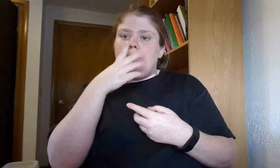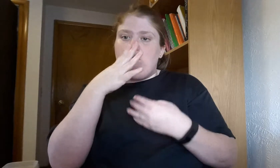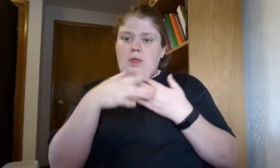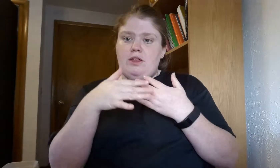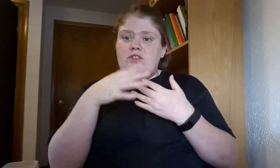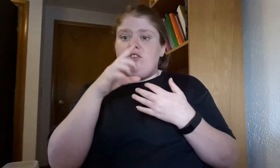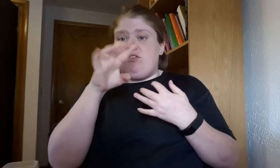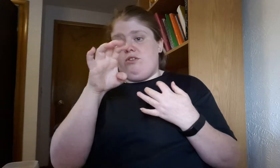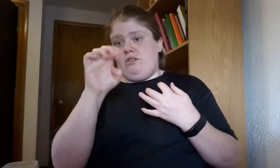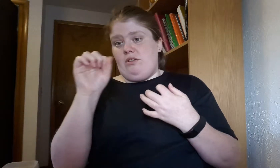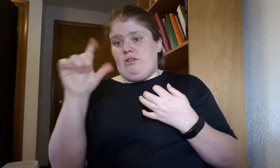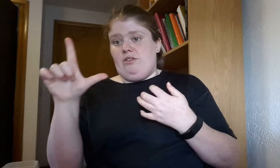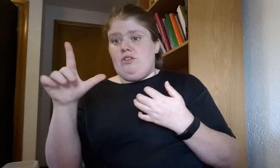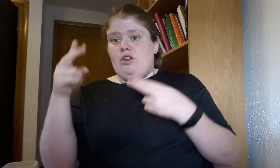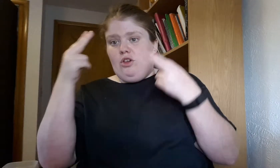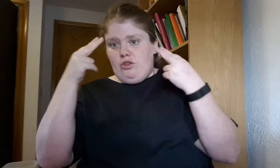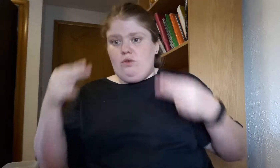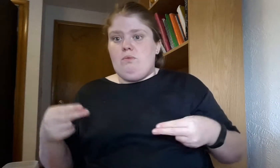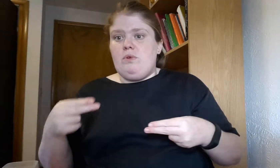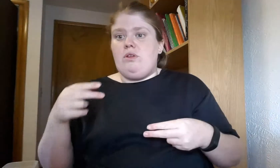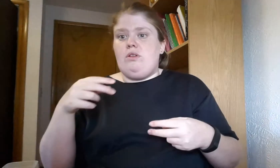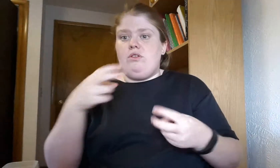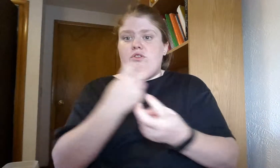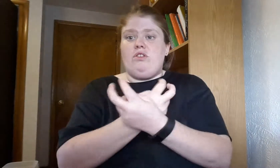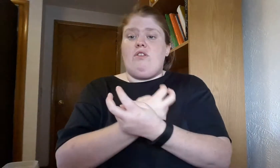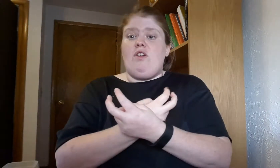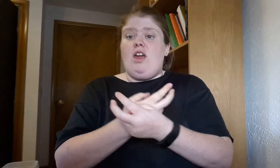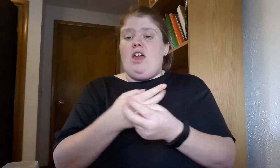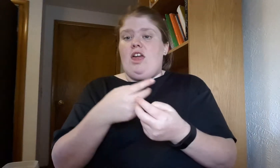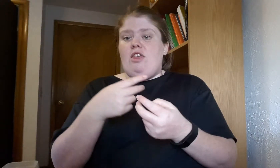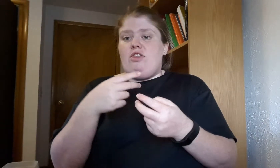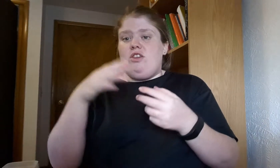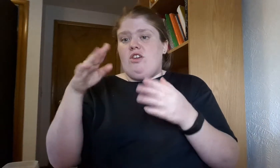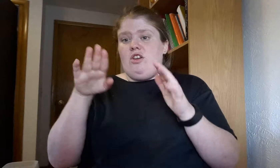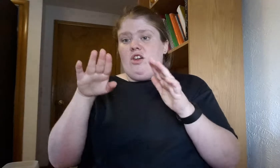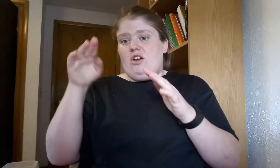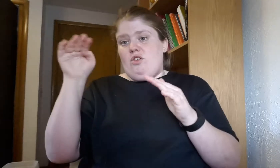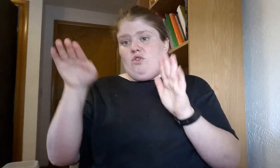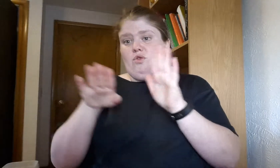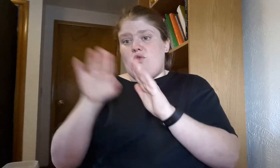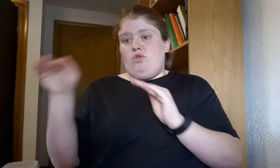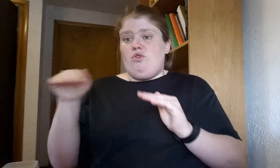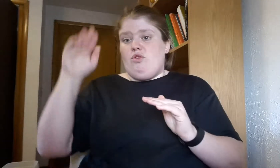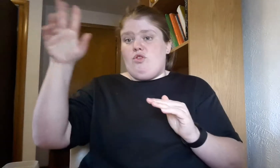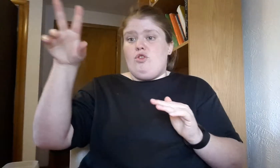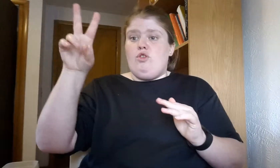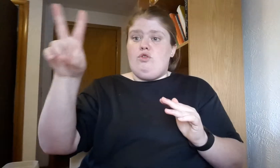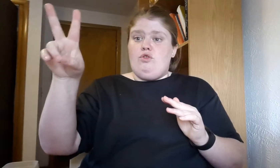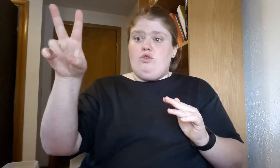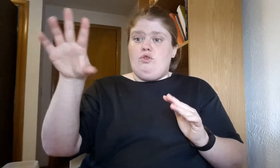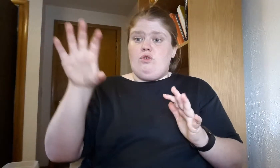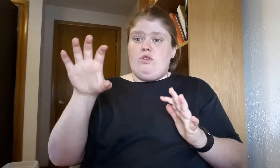The human skeleton of a healthy adult is made up of 206 bones.